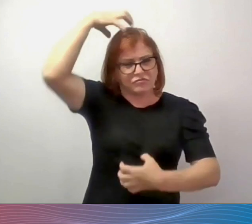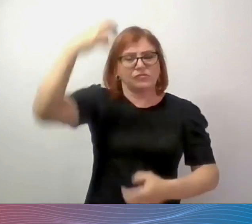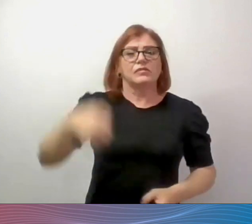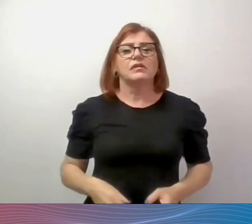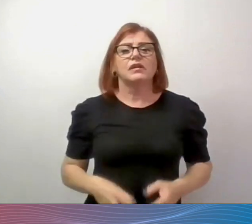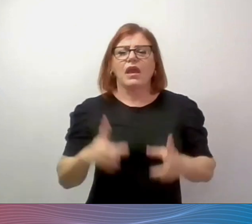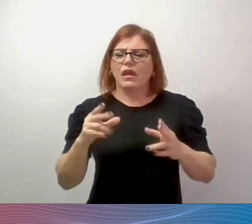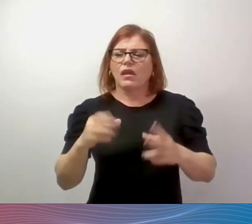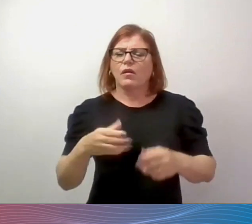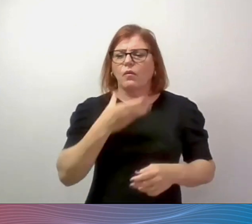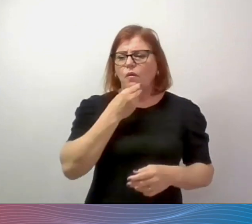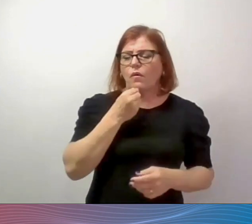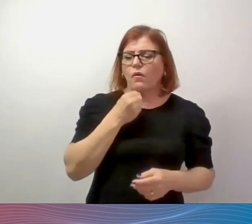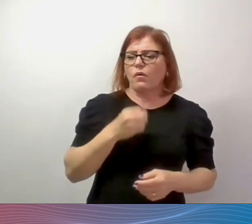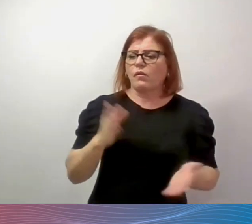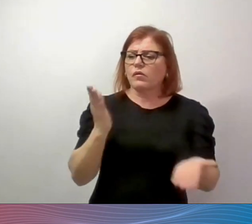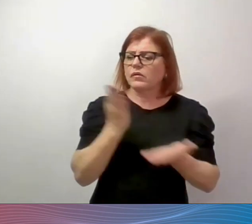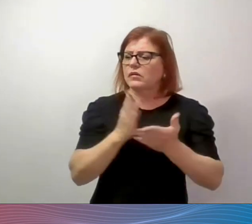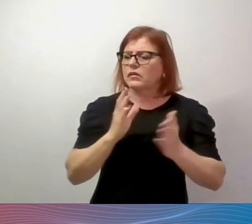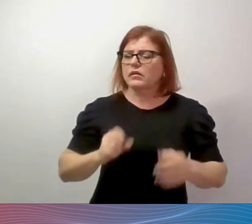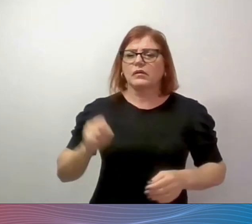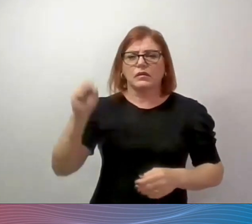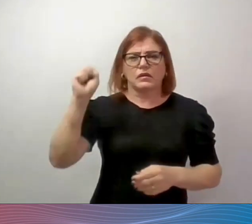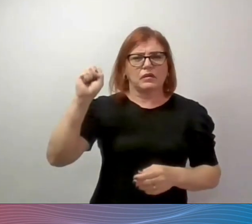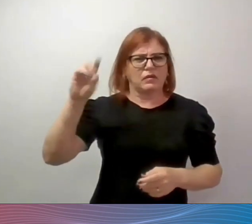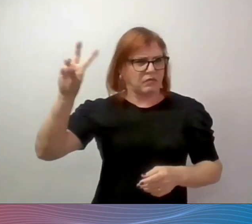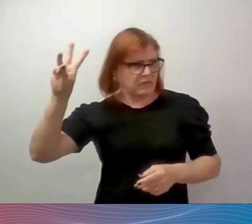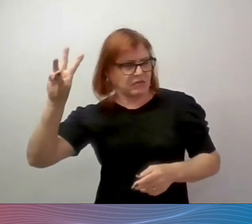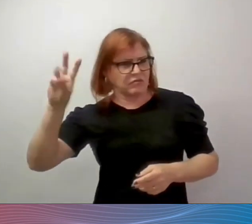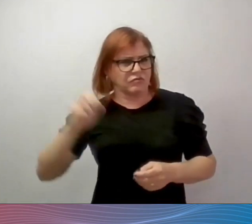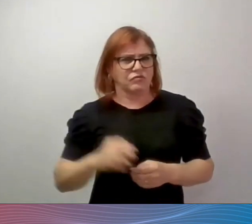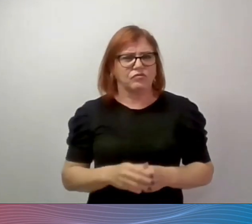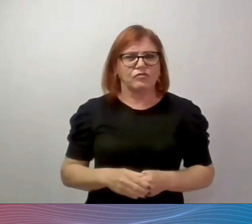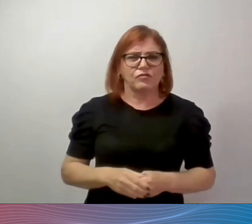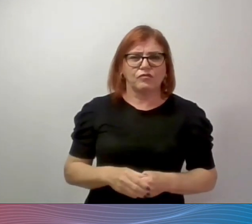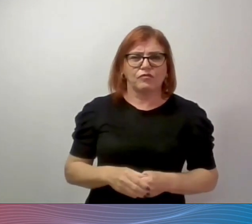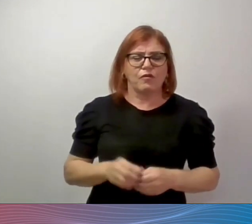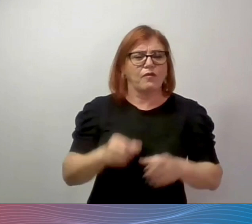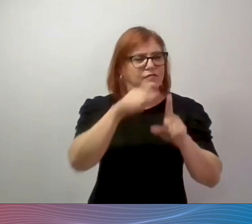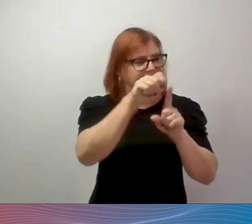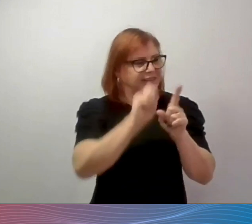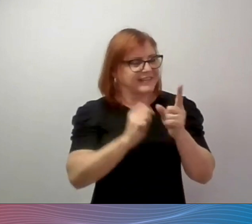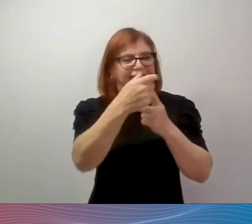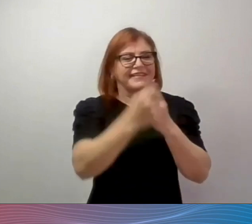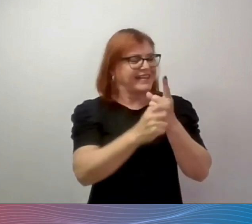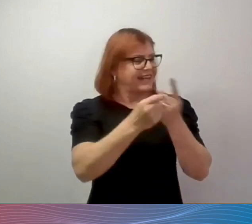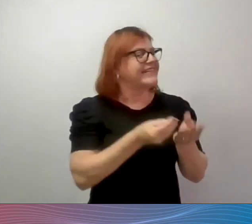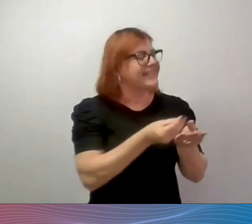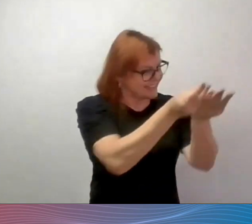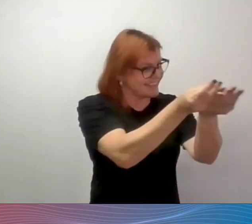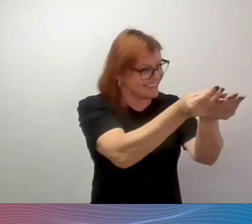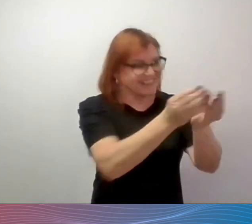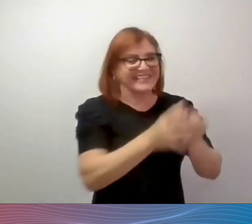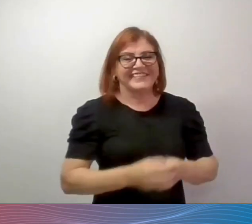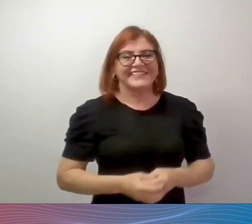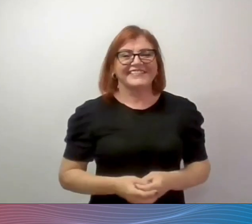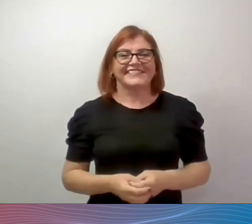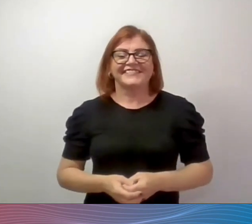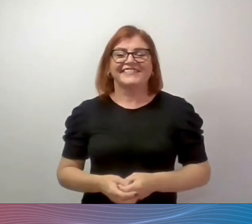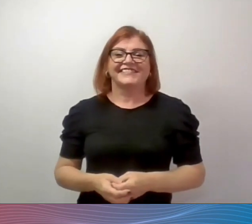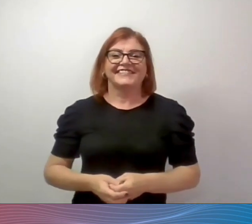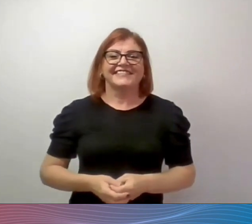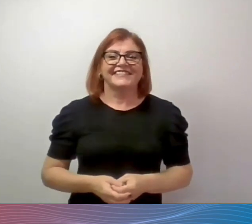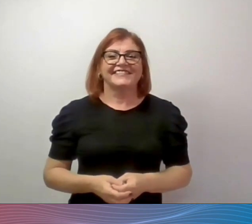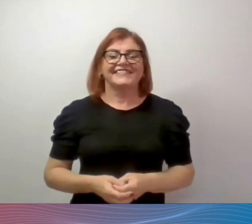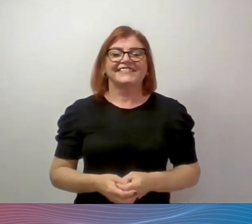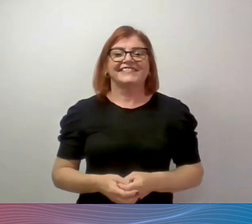termina o show, o dono então lhe recompensa com uma banana. Then at the end of the show, then the owner will give him a reward. Ele